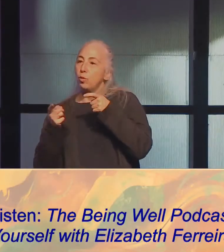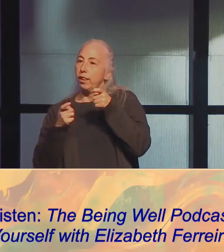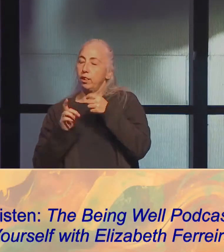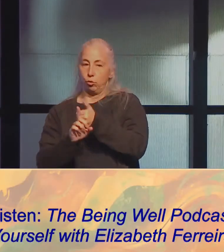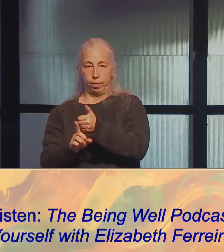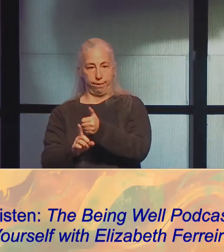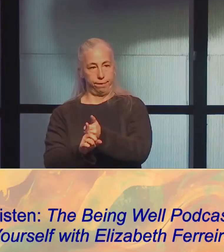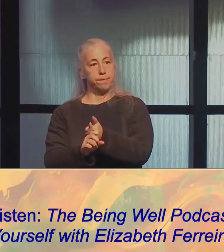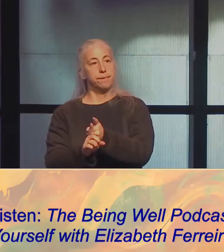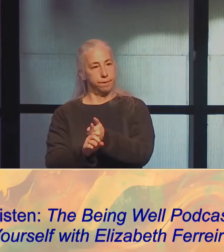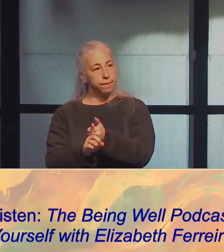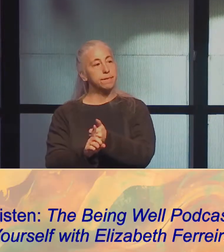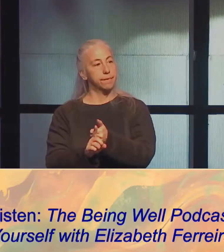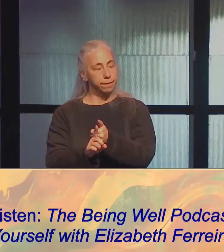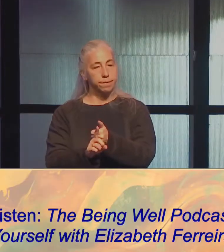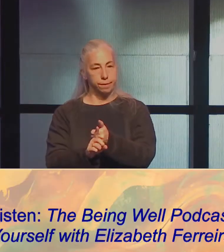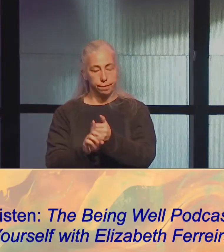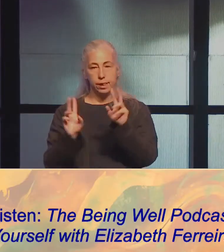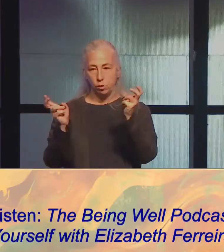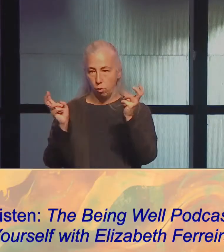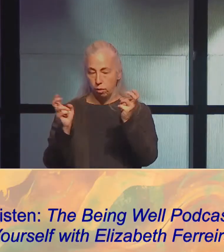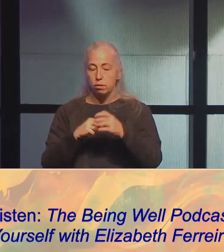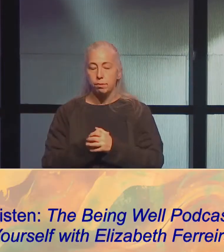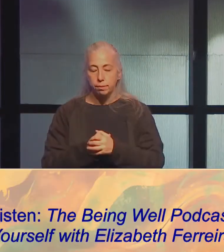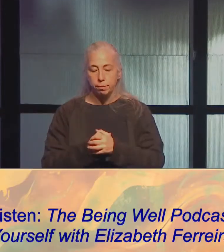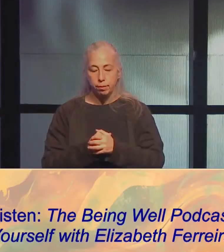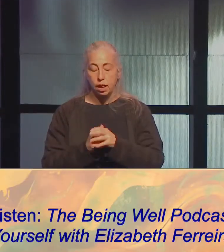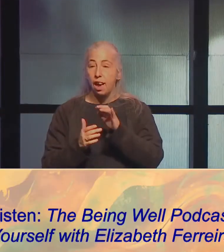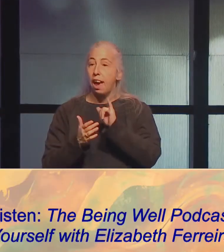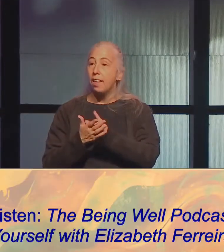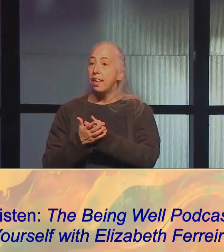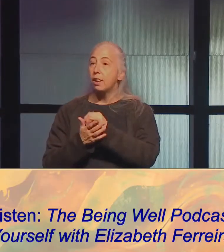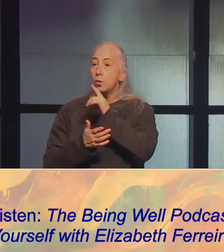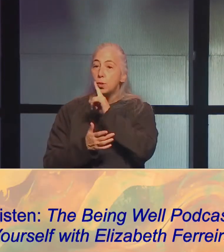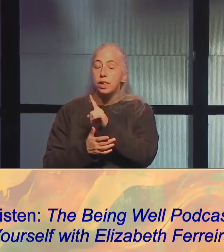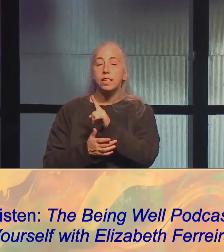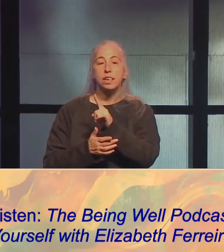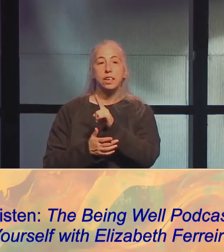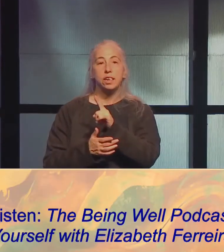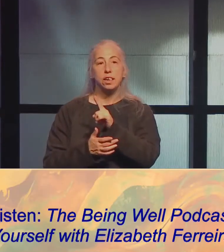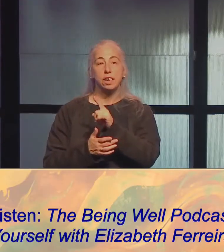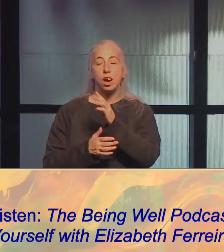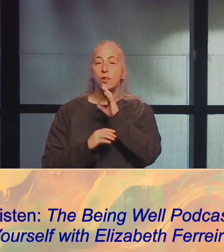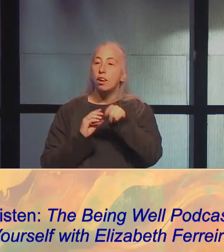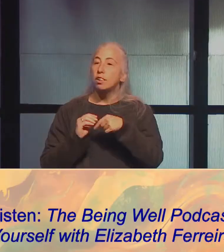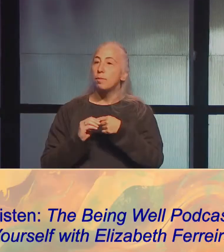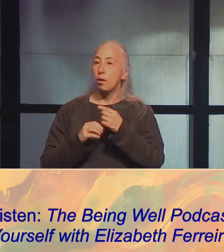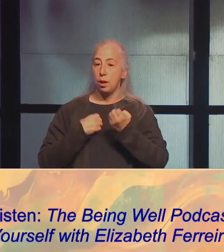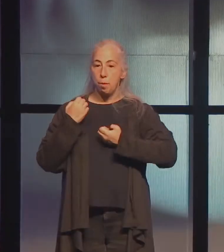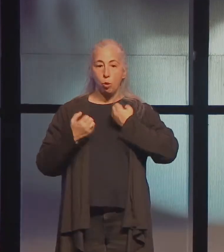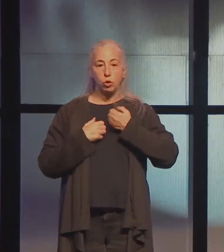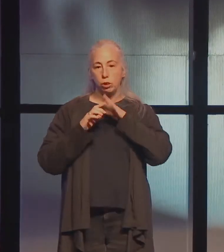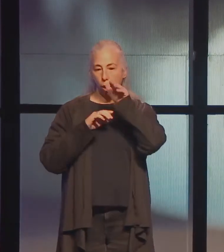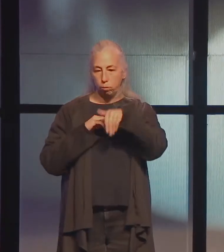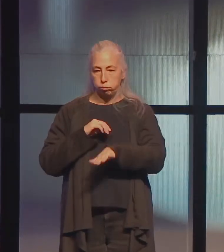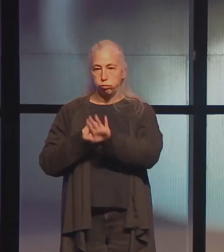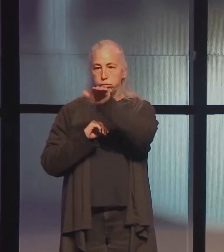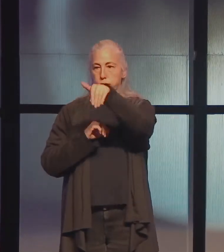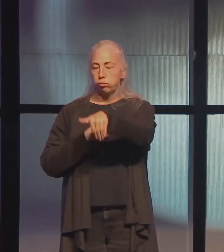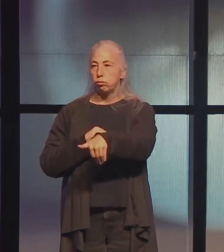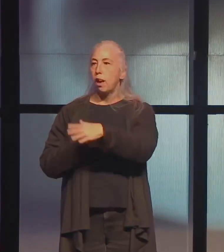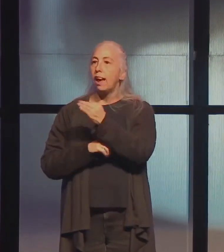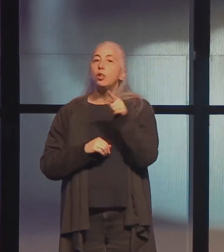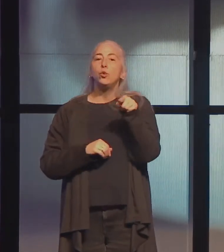Yourself. And this episode really discusses riding those emotional waves, learning to label our emotions,